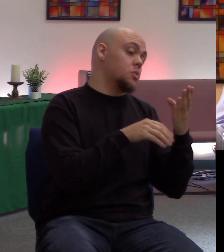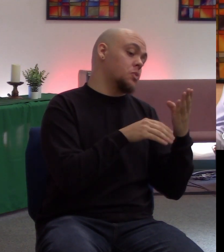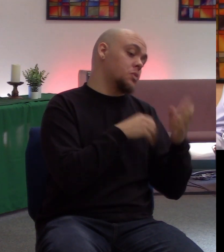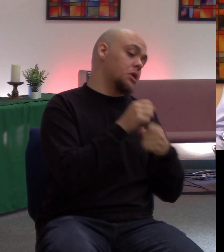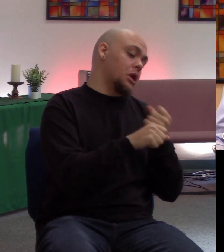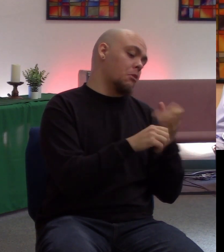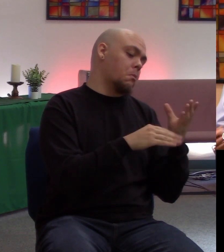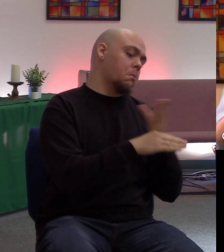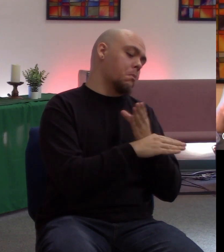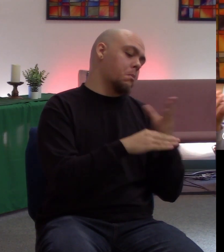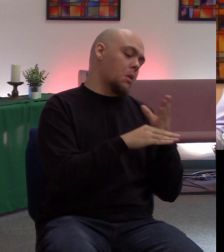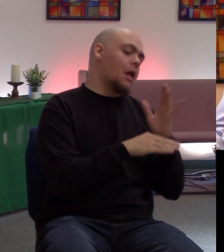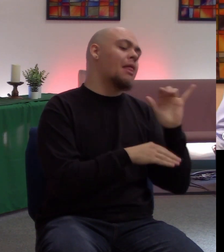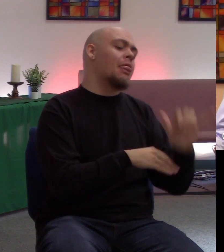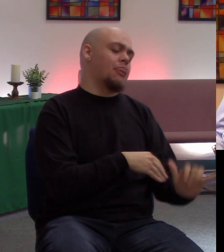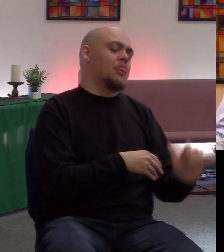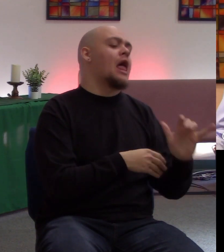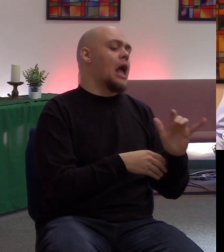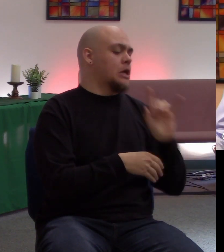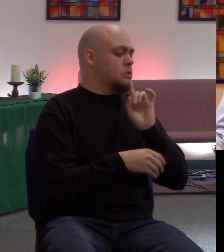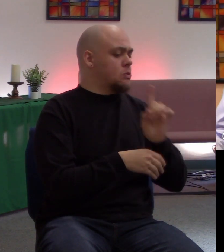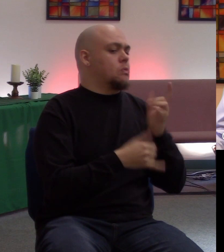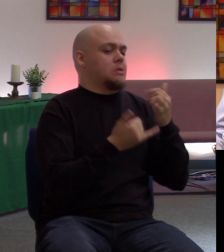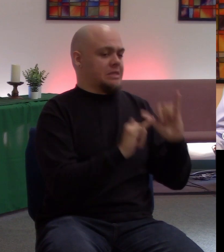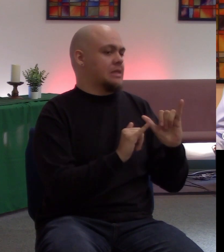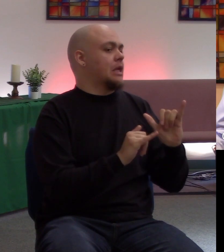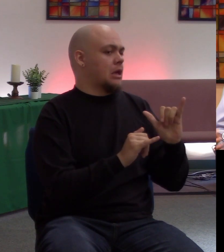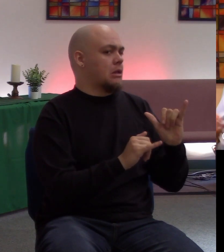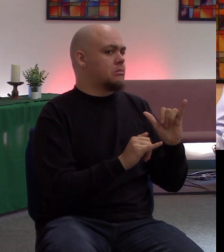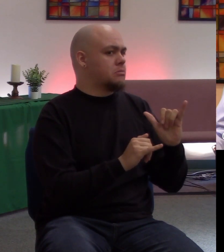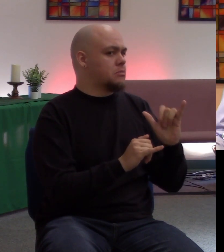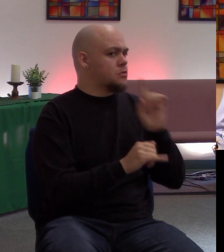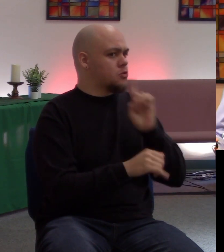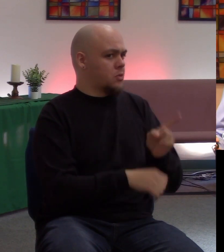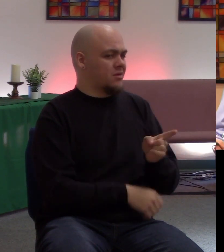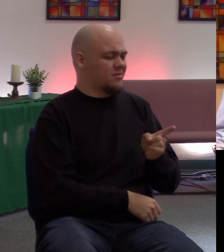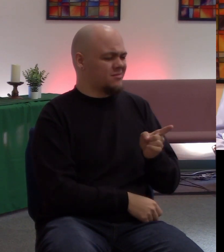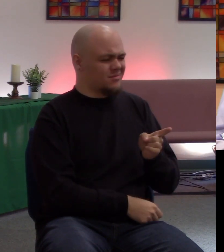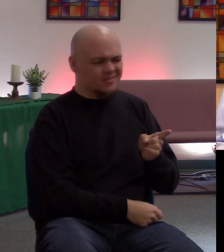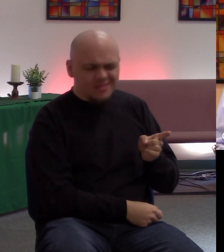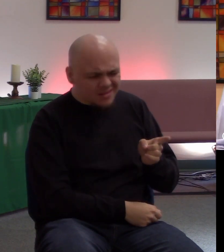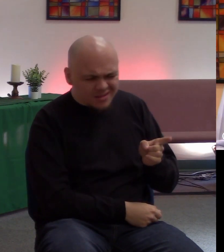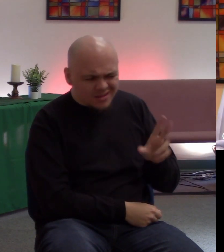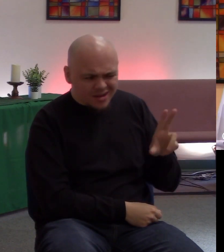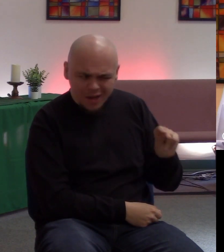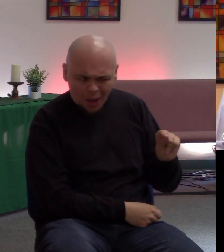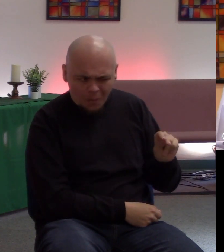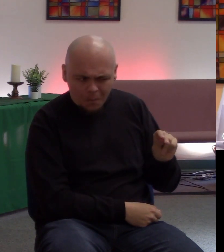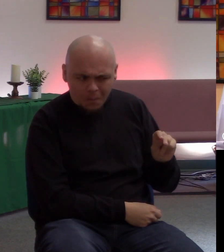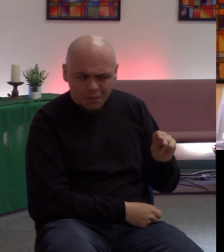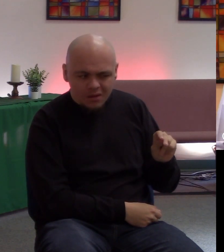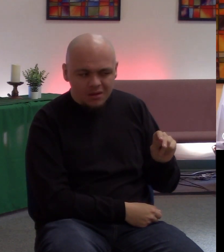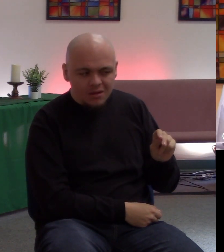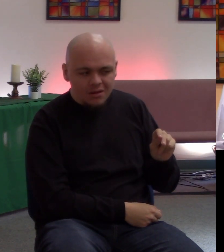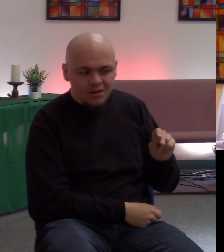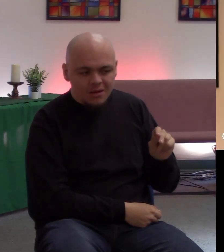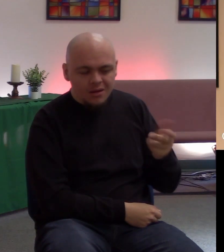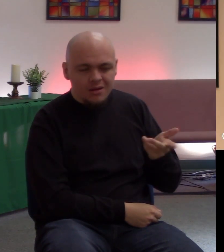happens within a year or 2 years of the tetrad, that counts. I'm like, no, it doesn't.